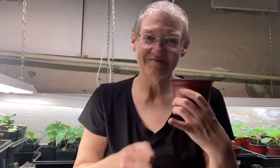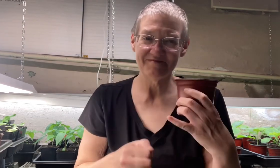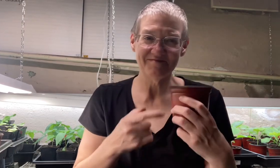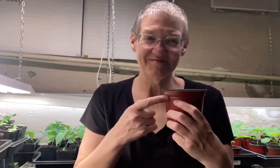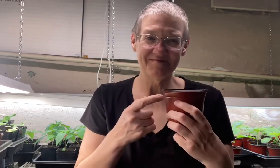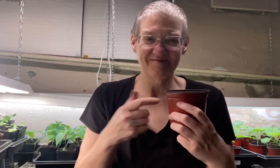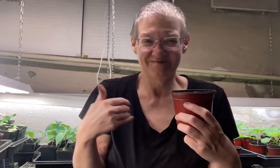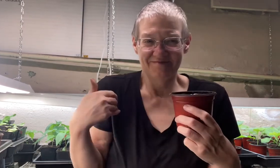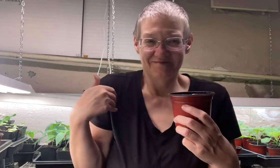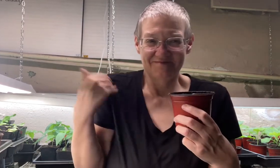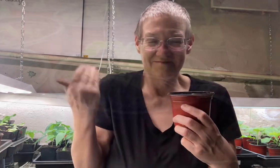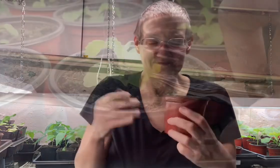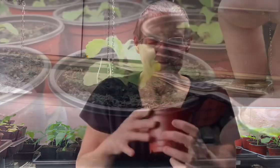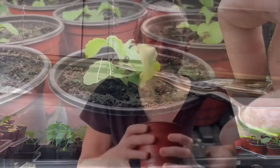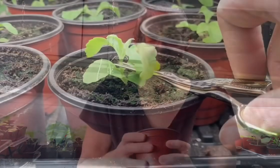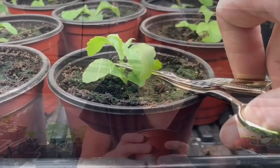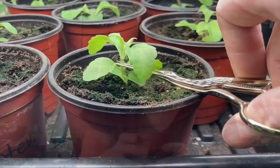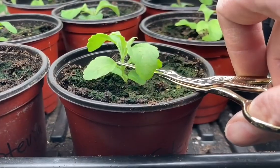the last to germinate.